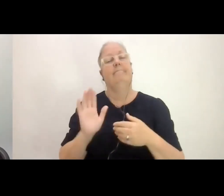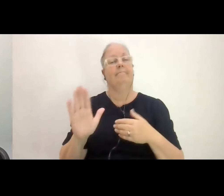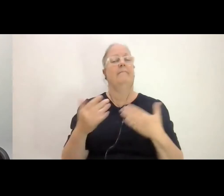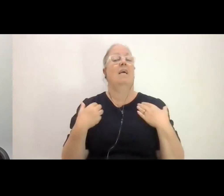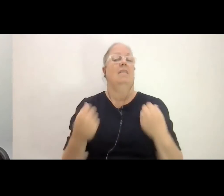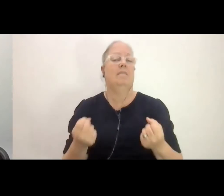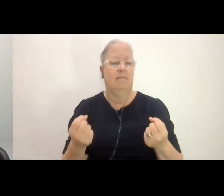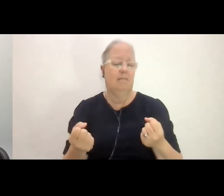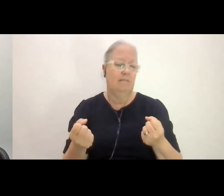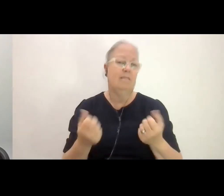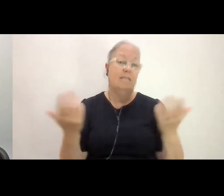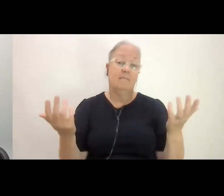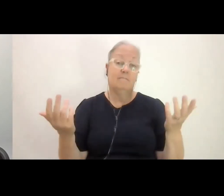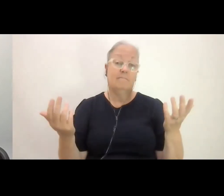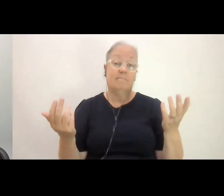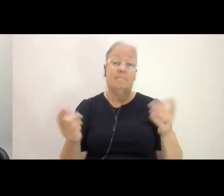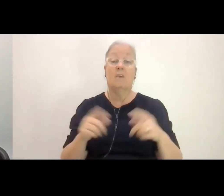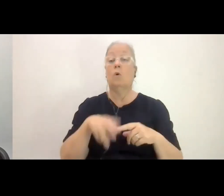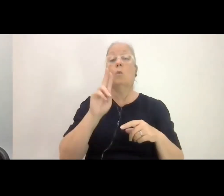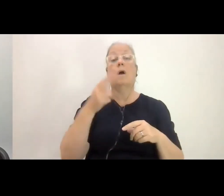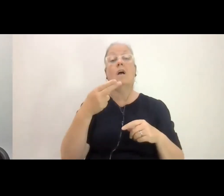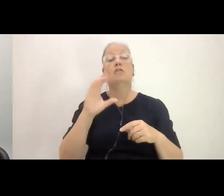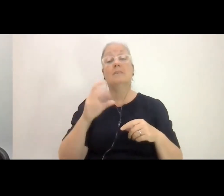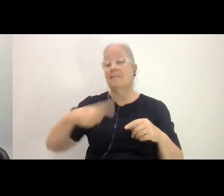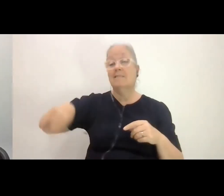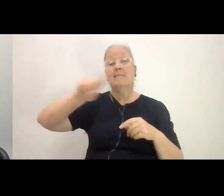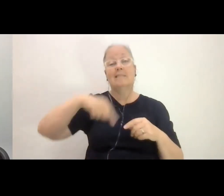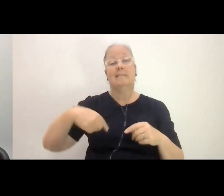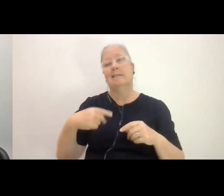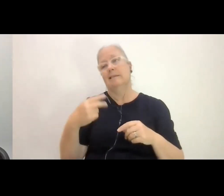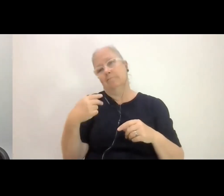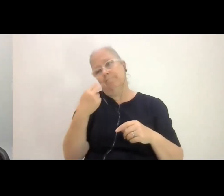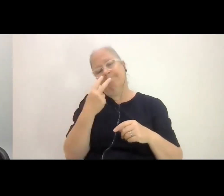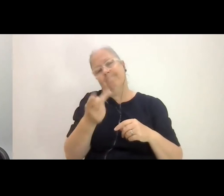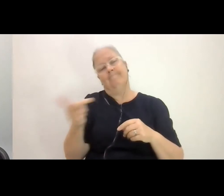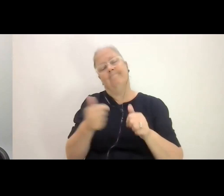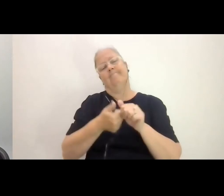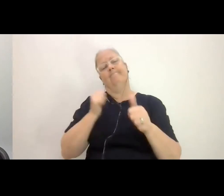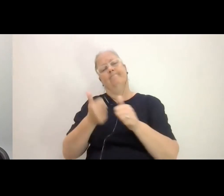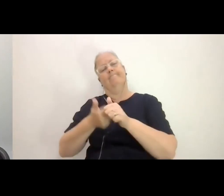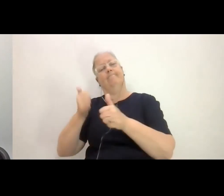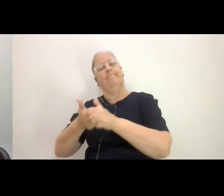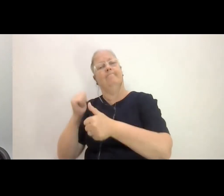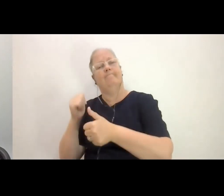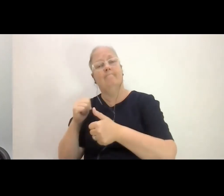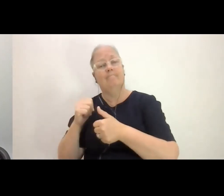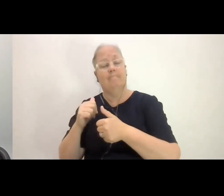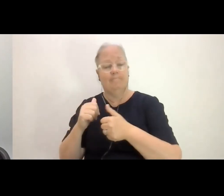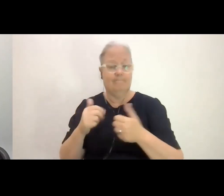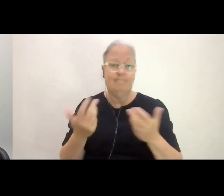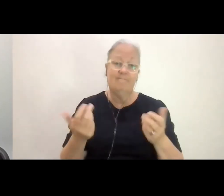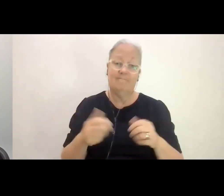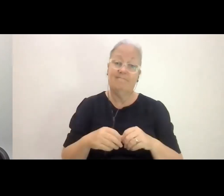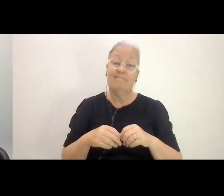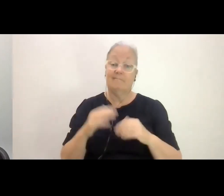and even the countries with traditionally very strong health systems, due to overwhelming and